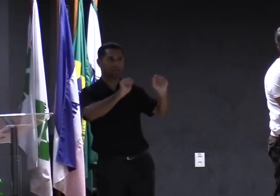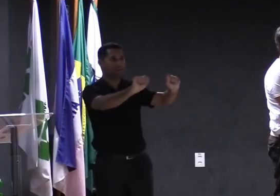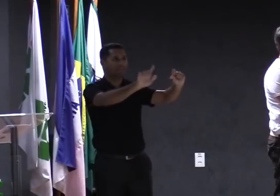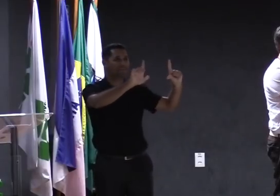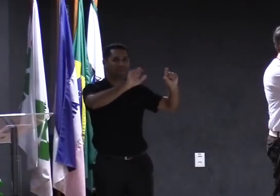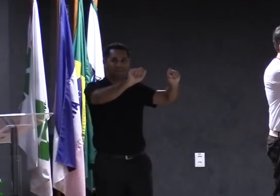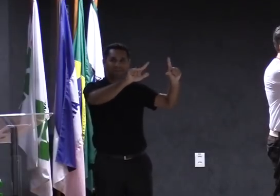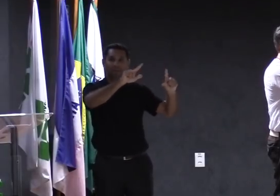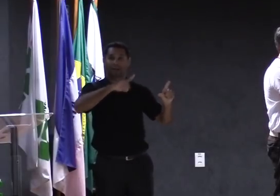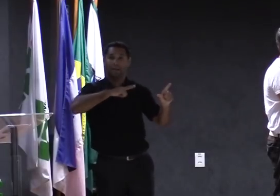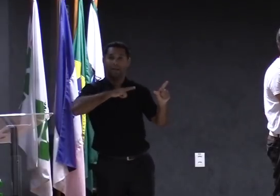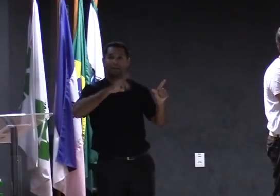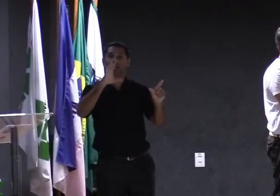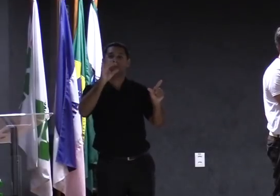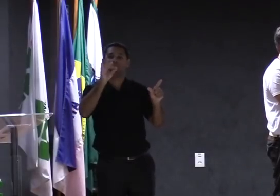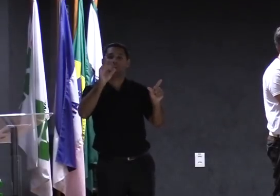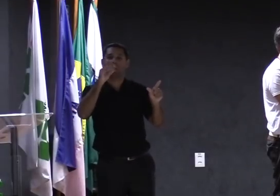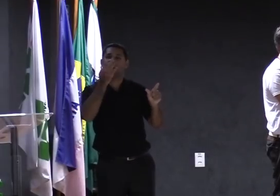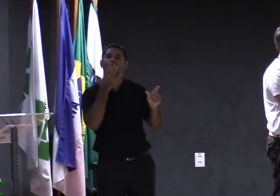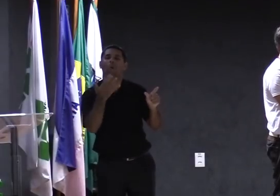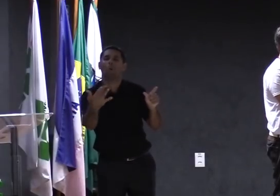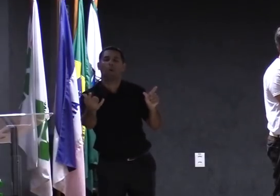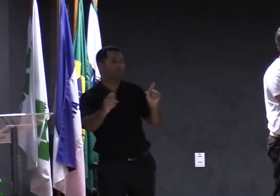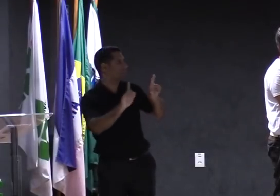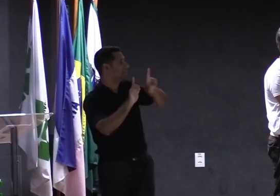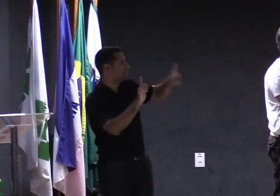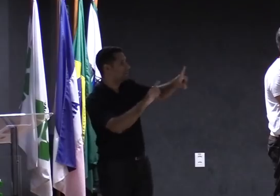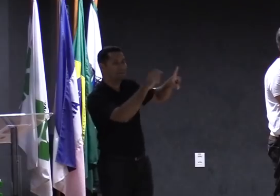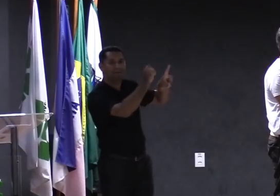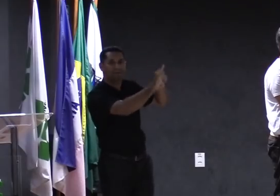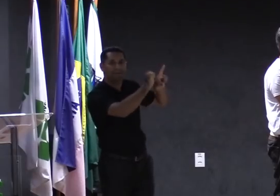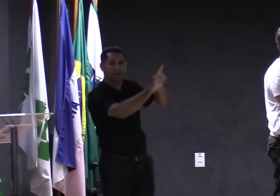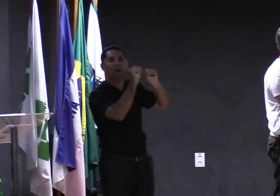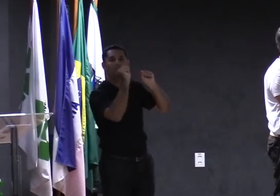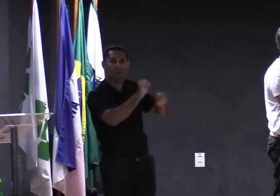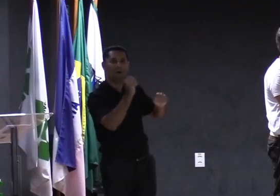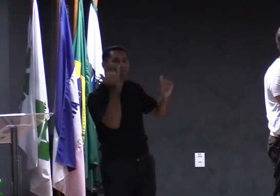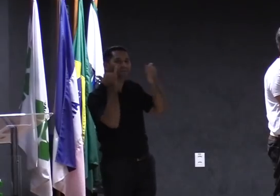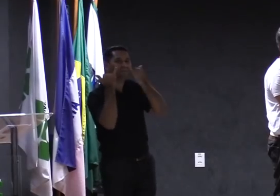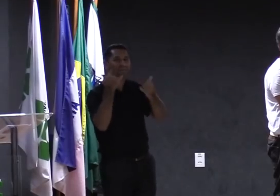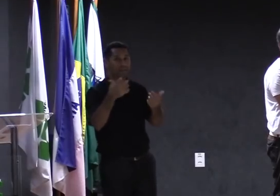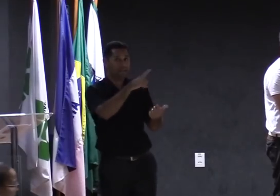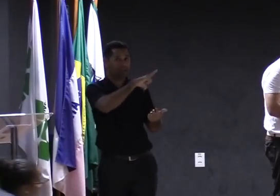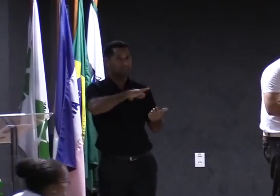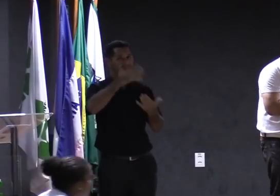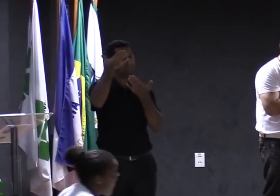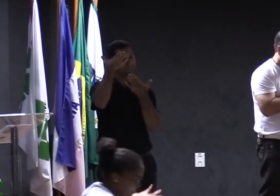deixou ali e colando na portinha que está ali do lado. So, muito obrigada.